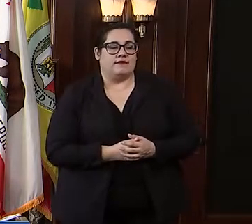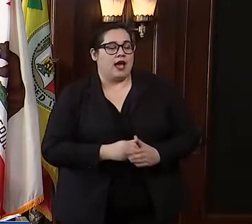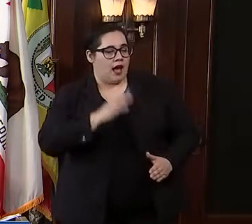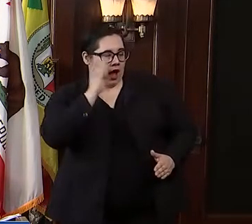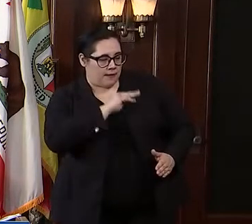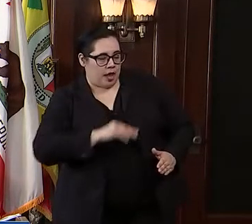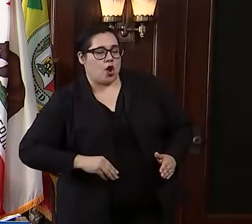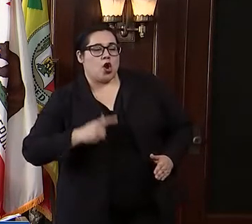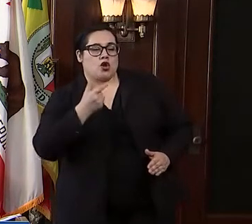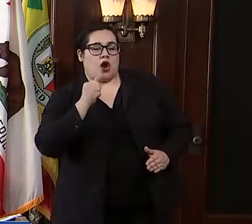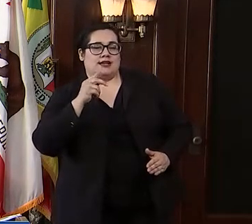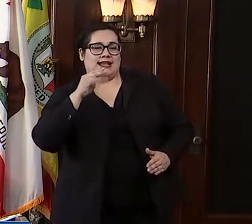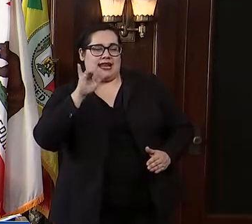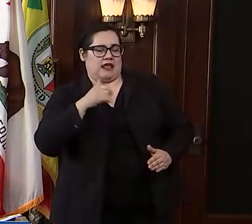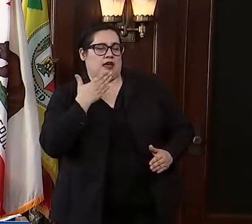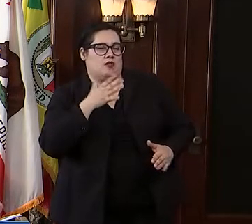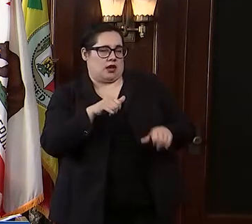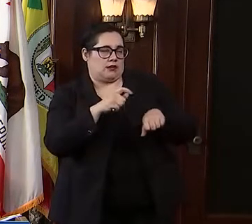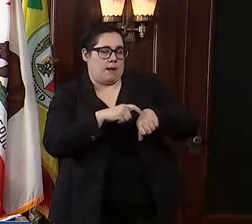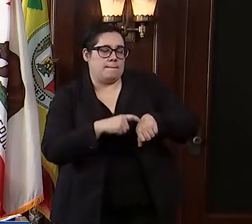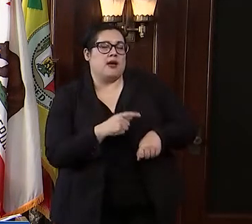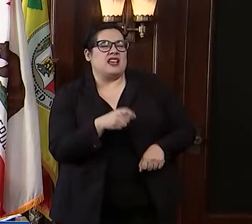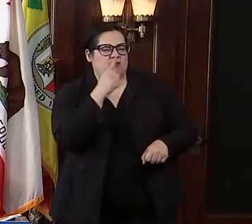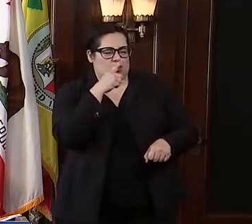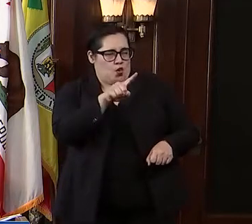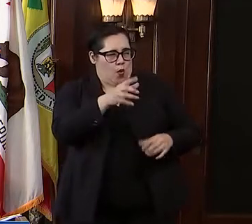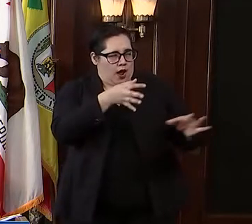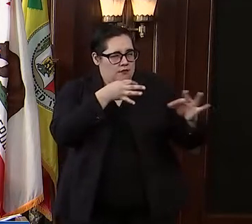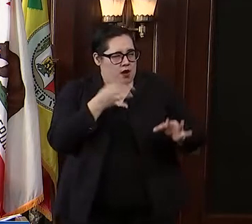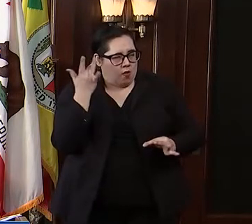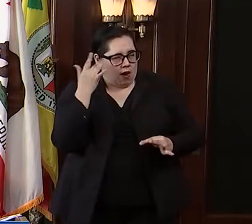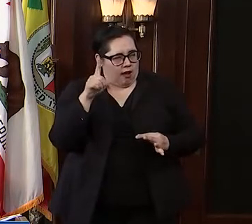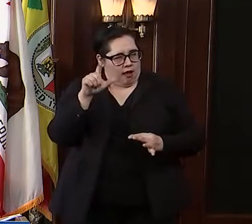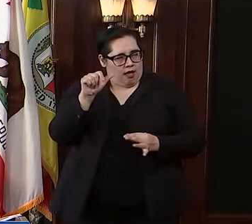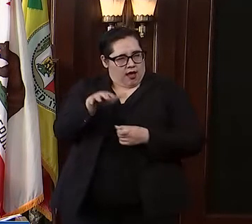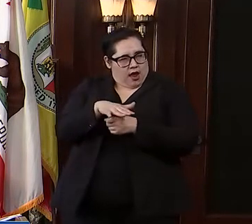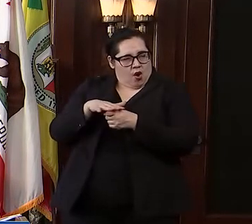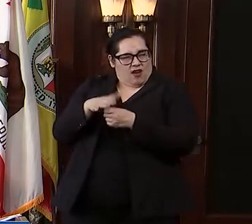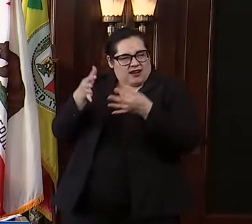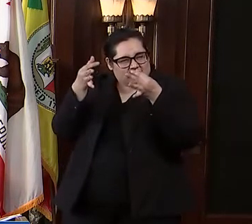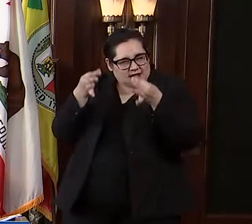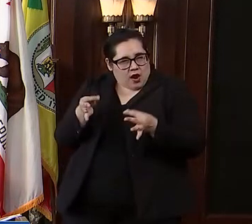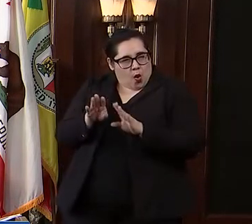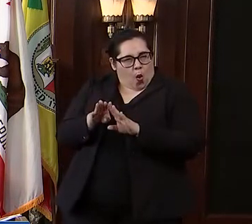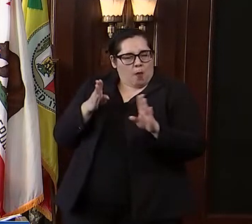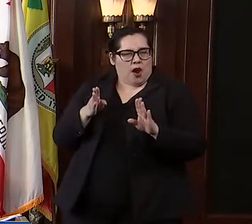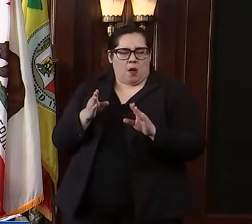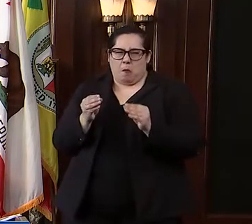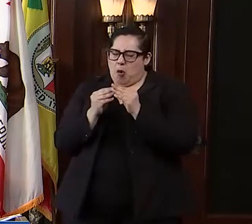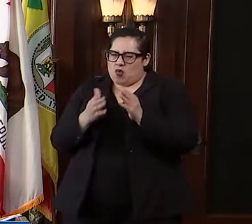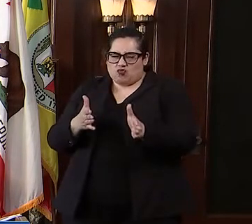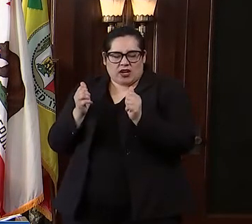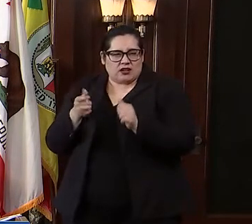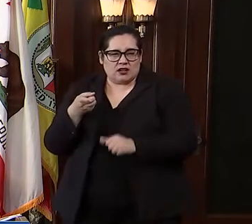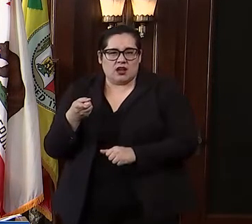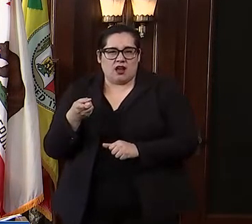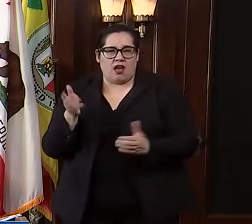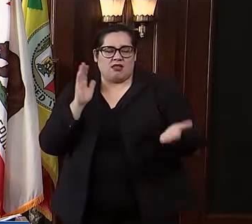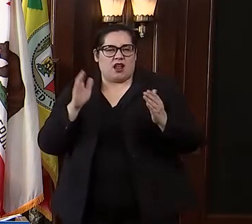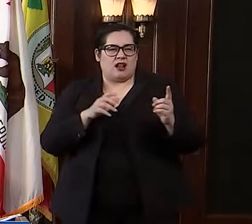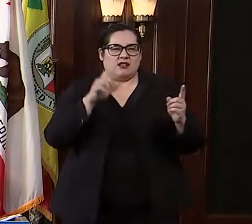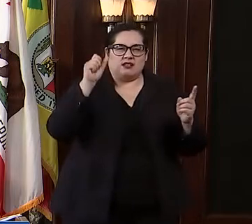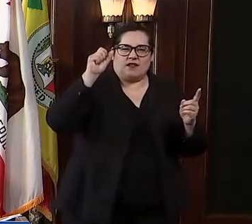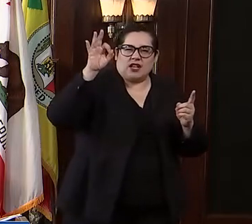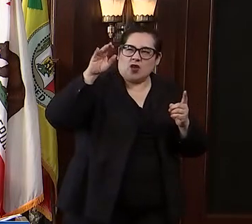Mayor Garcetti. Thanks for taking the time. Can you explain why the LA area has decided to open up so much more quickly than the San